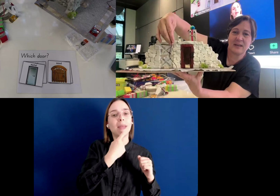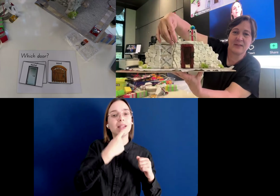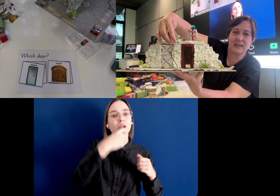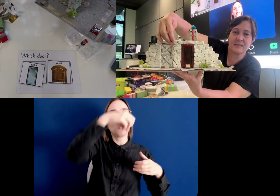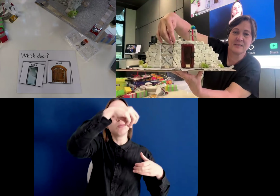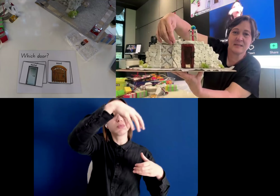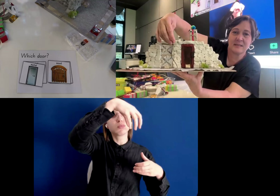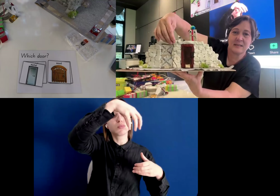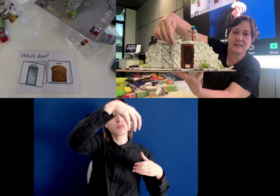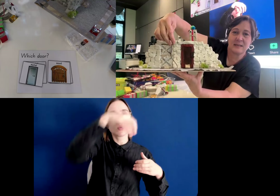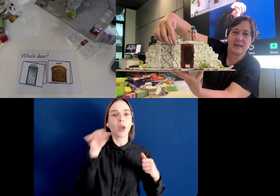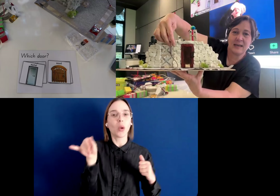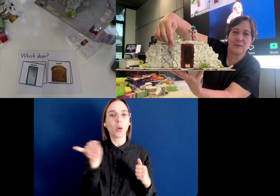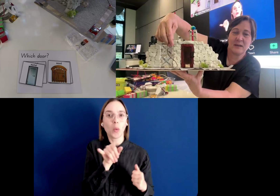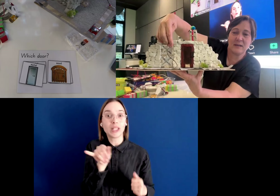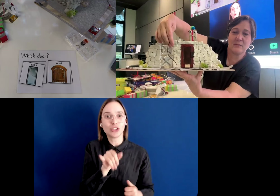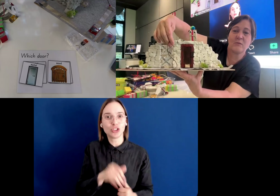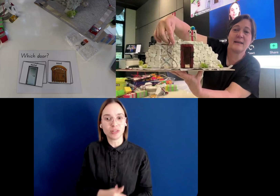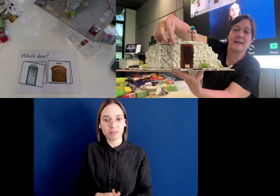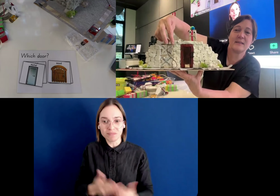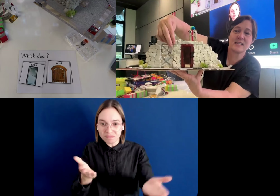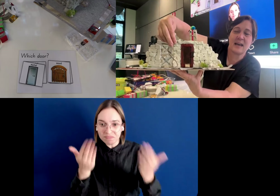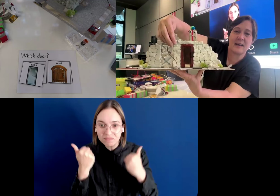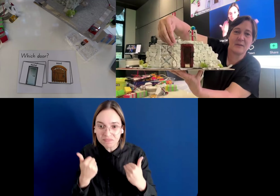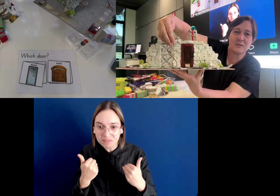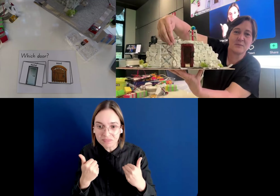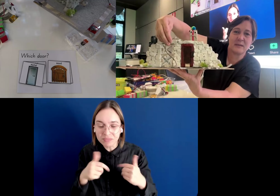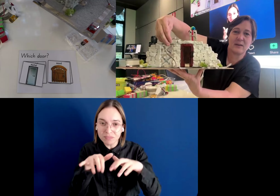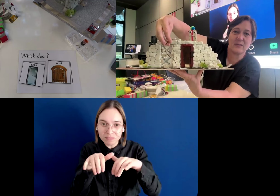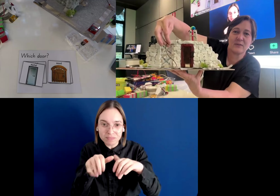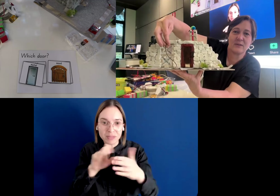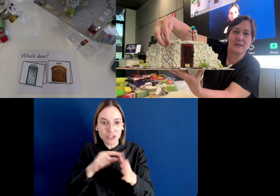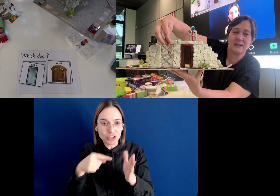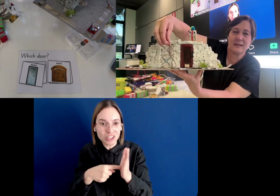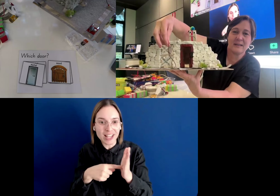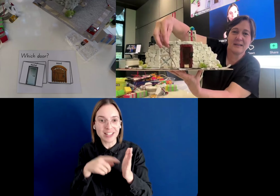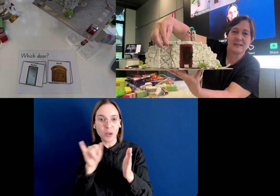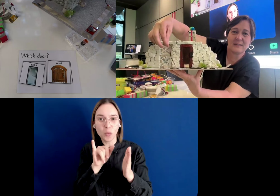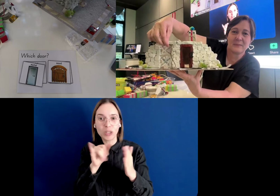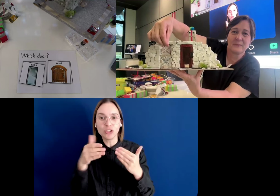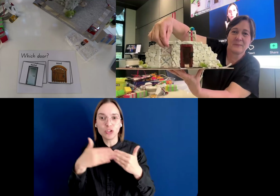Someone's going to have a guess. Anyone? Write it in the chat. Which one are we going through?